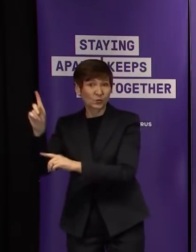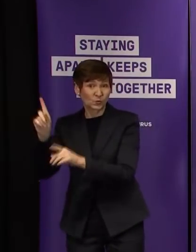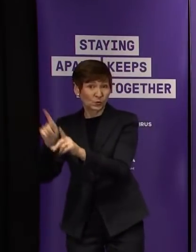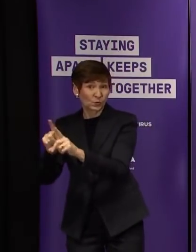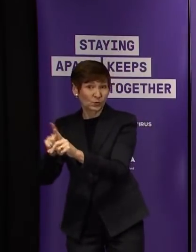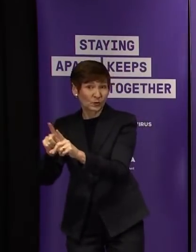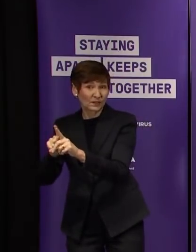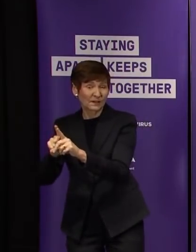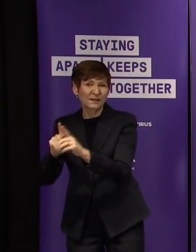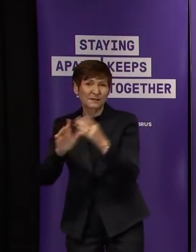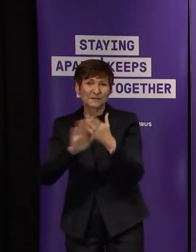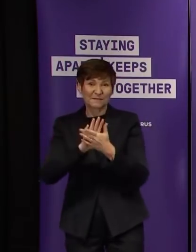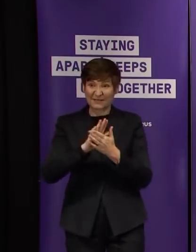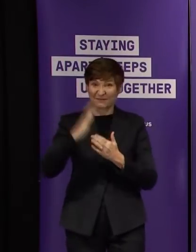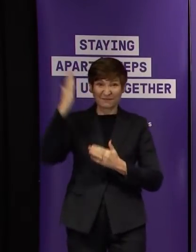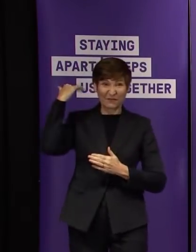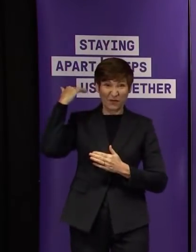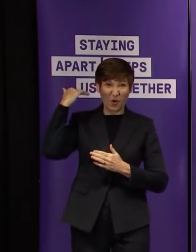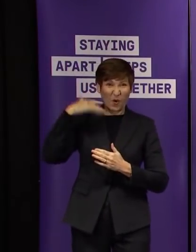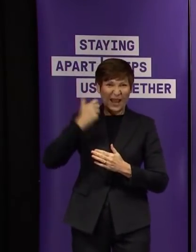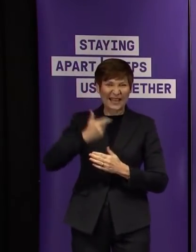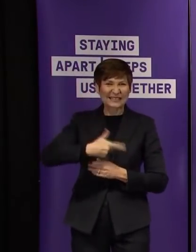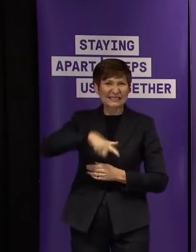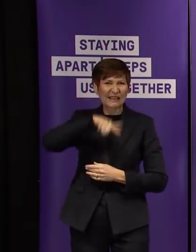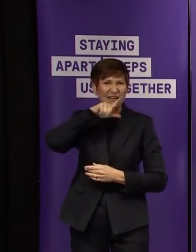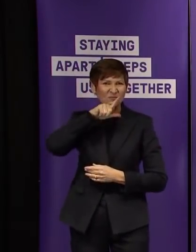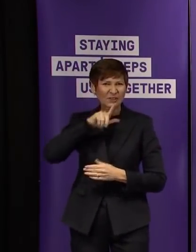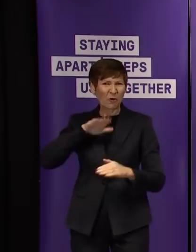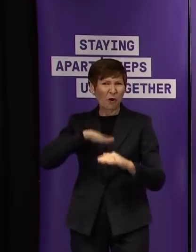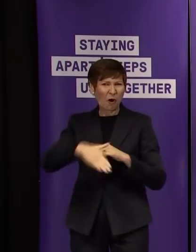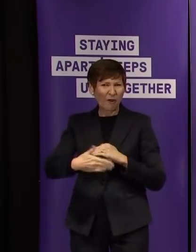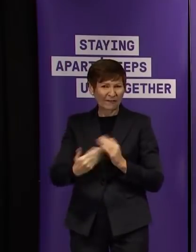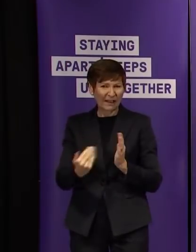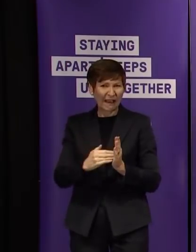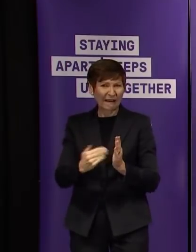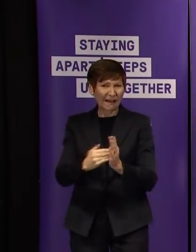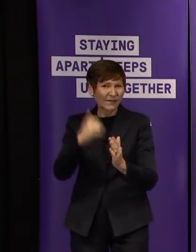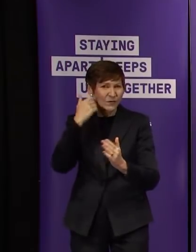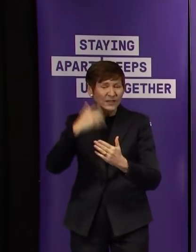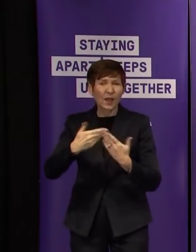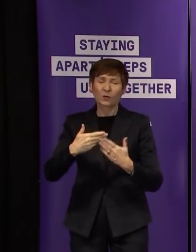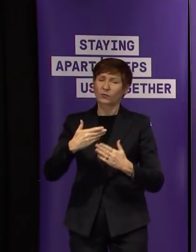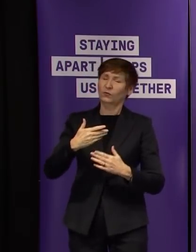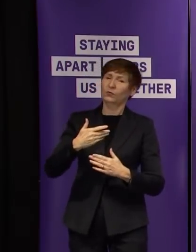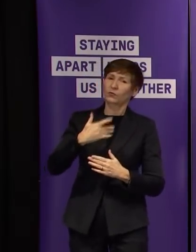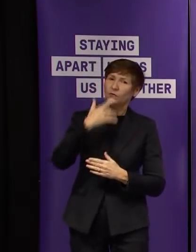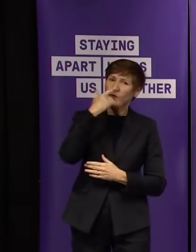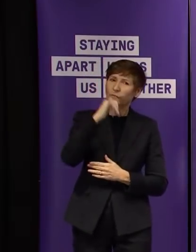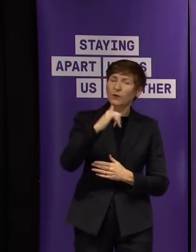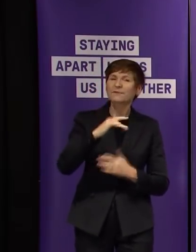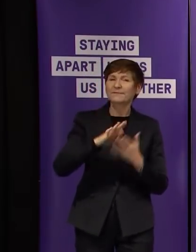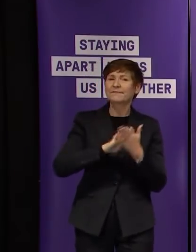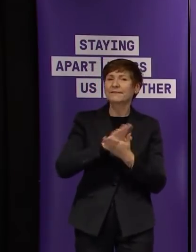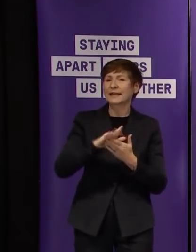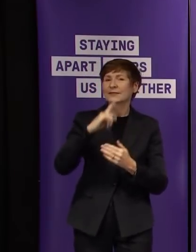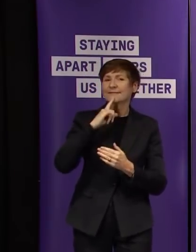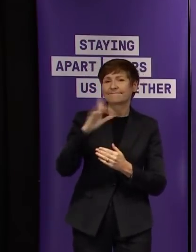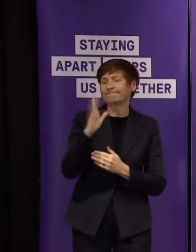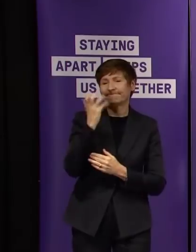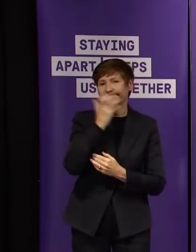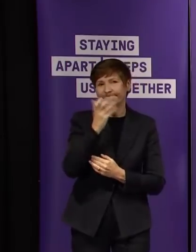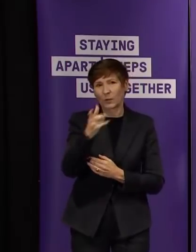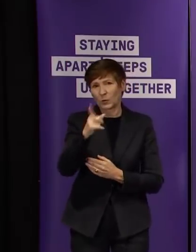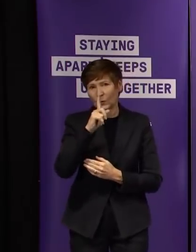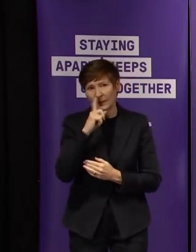plus cases to 63 cases today. But we think that given the nature of that work and given the settings and they're moving in a broader